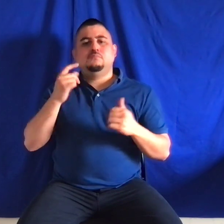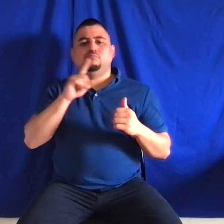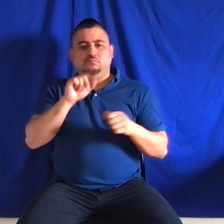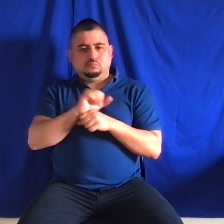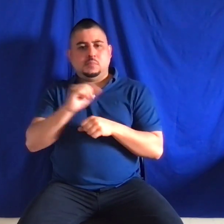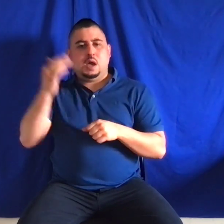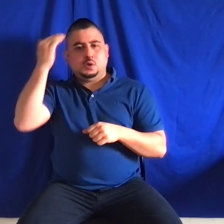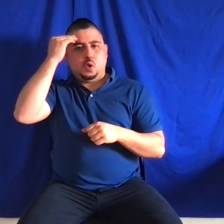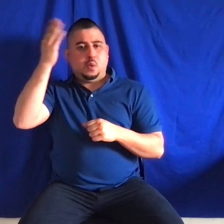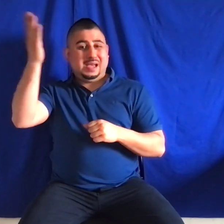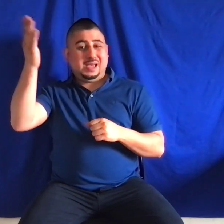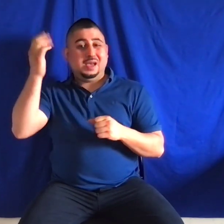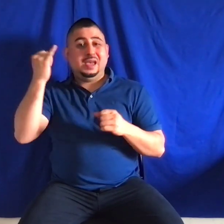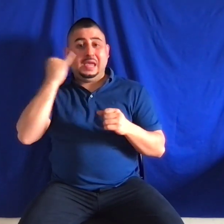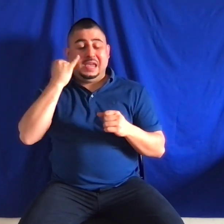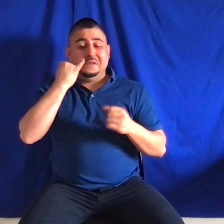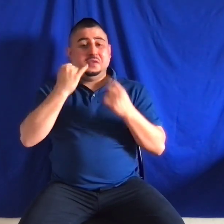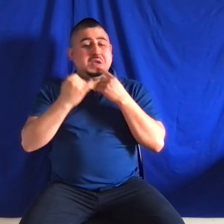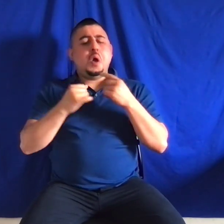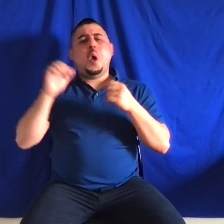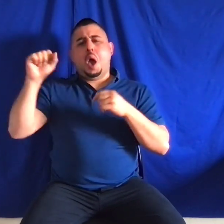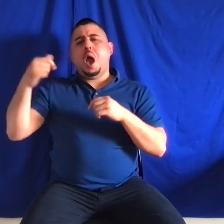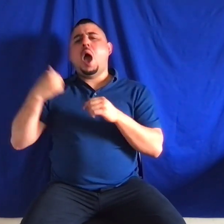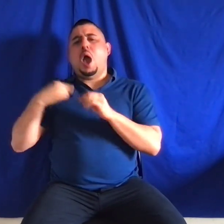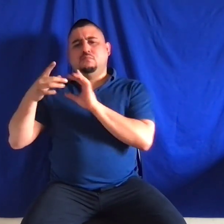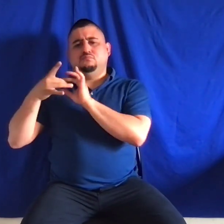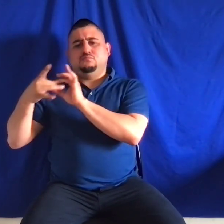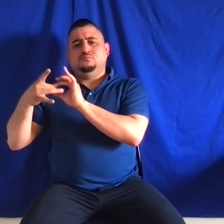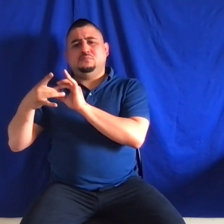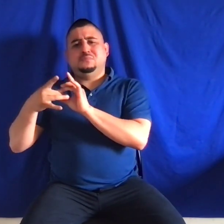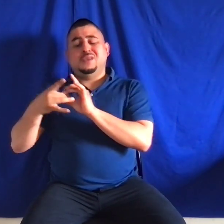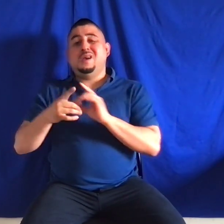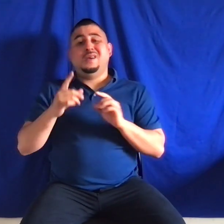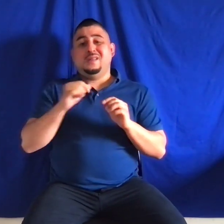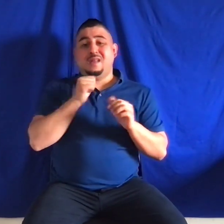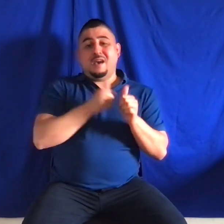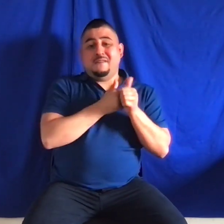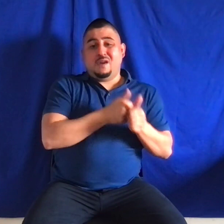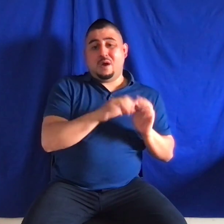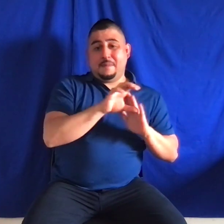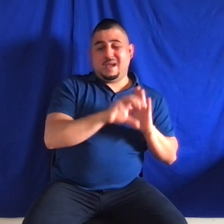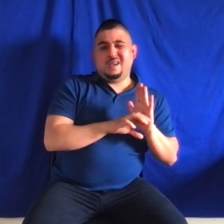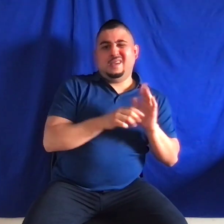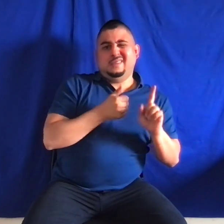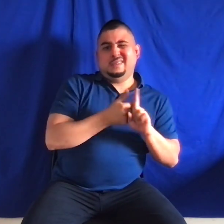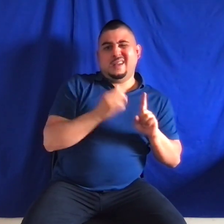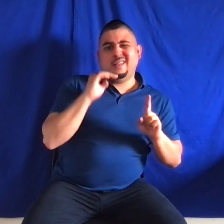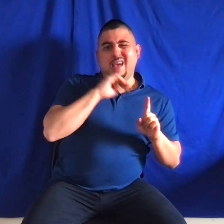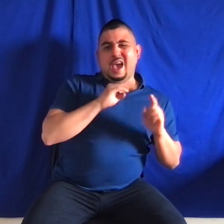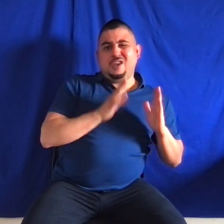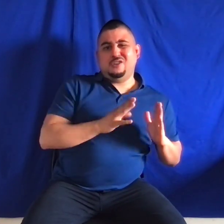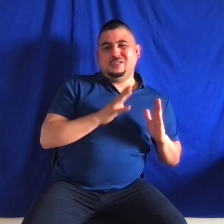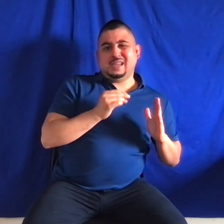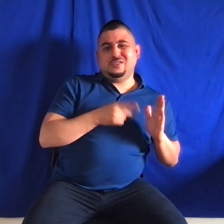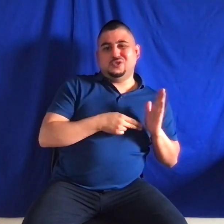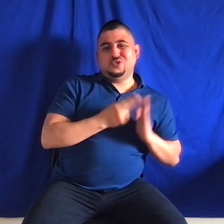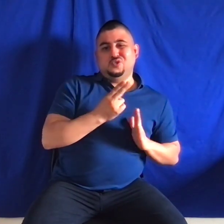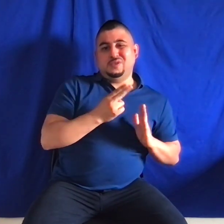not keep his commandments, are liars, and the truth is not in them. But